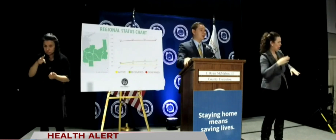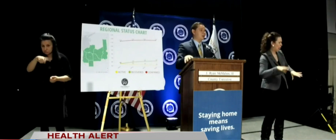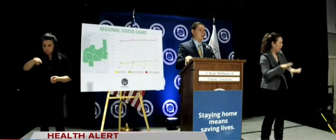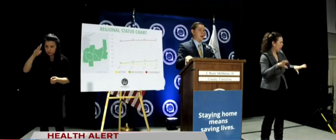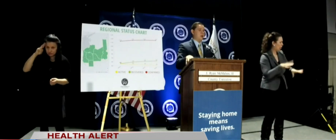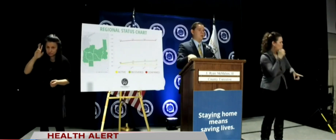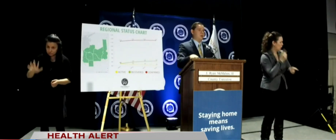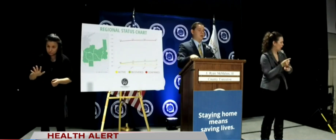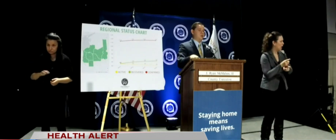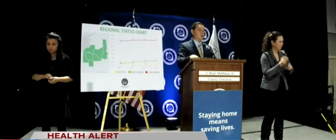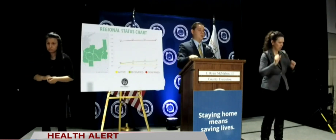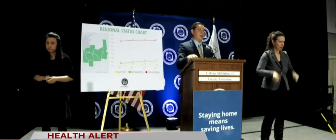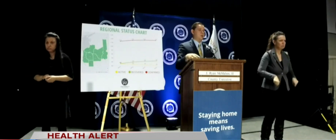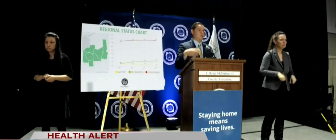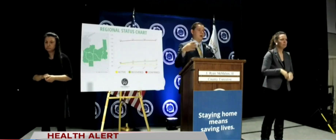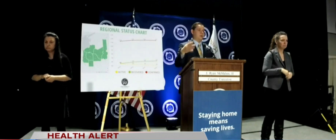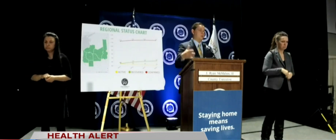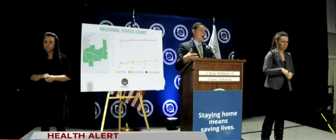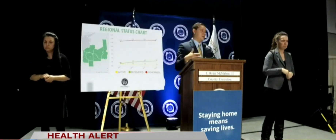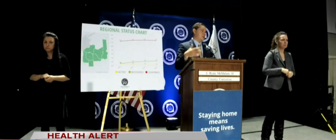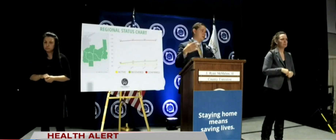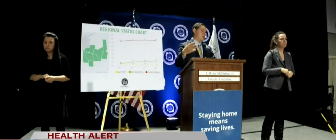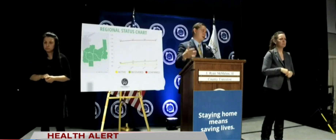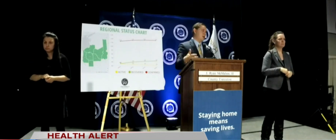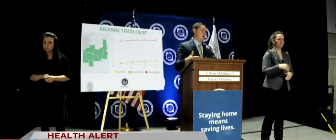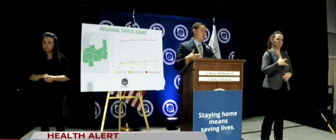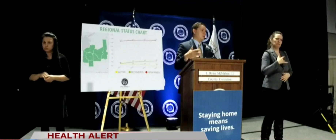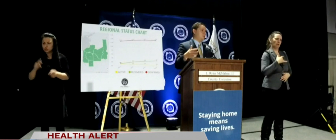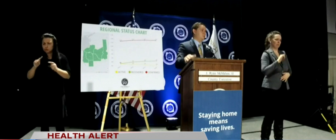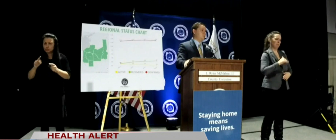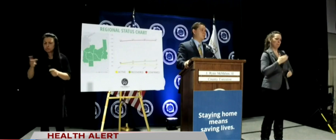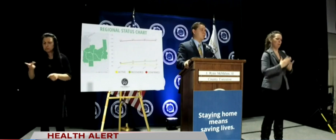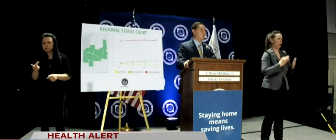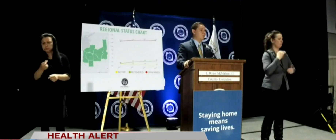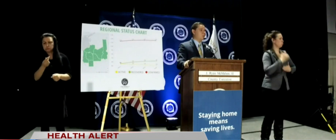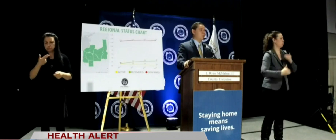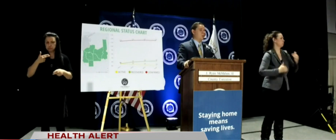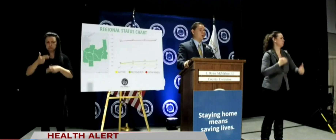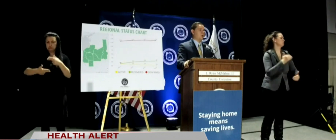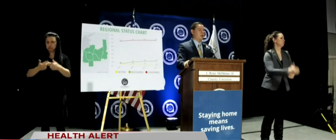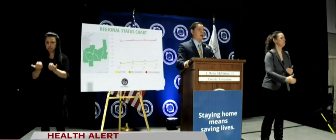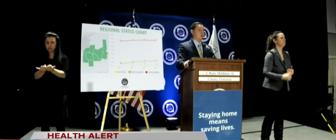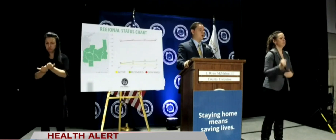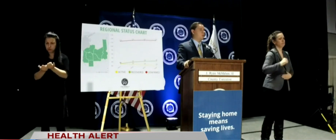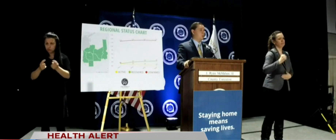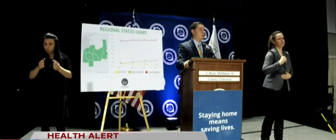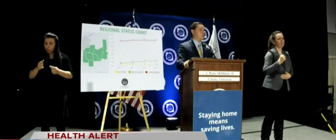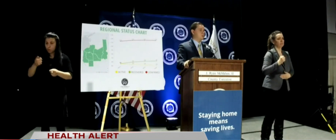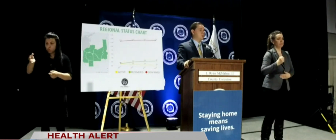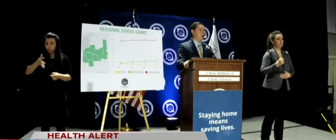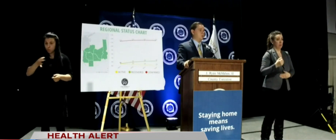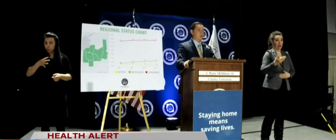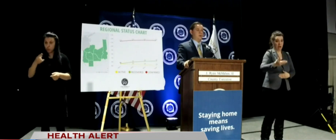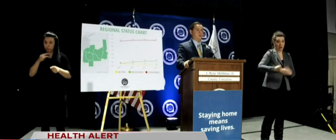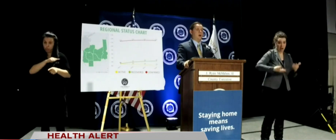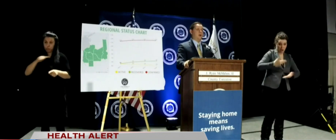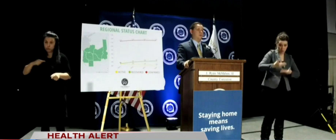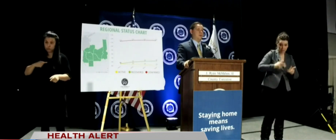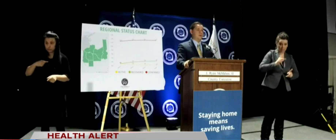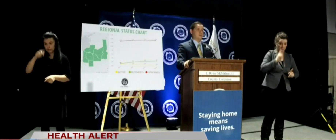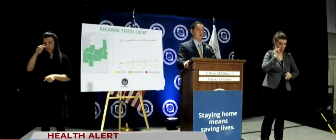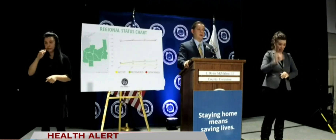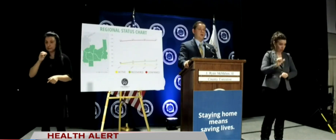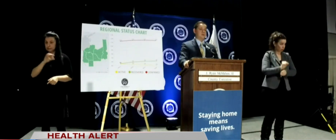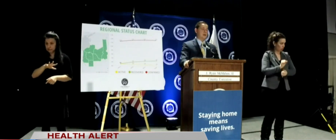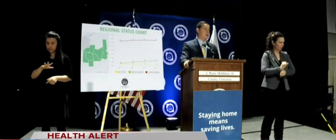don't think that will be an issue, but that will be part of the process. Are you going to hire people? We're going to have to hire people in this regard. We have a hiring